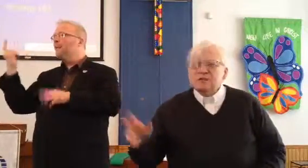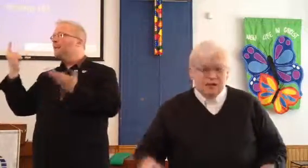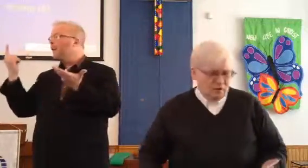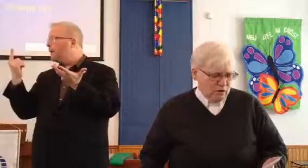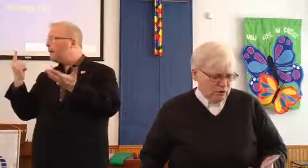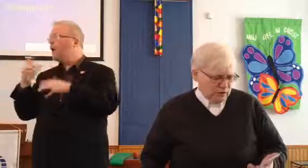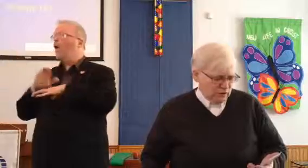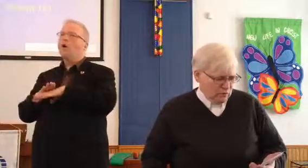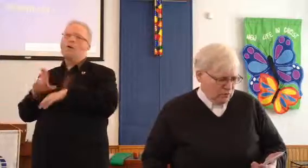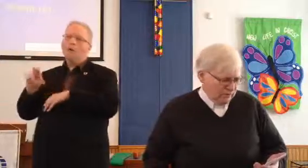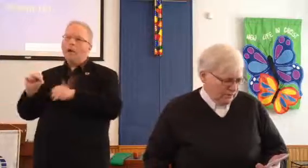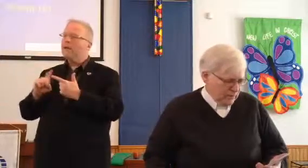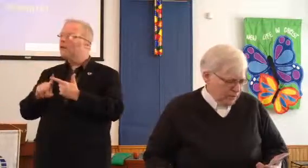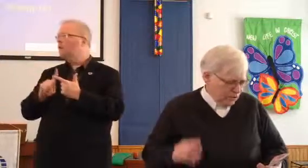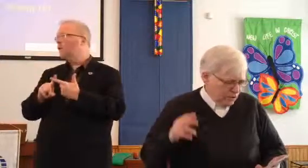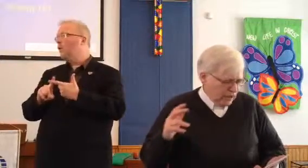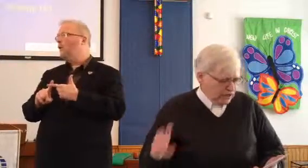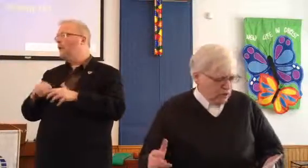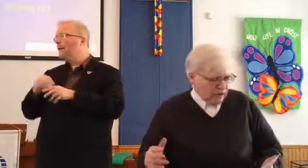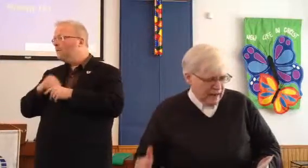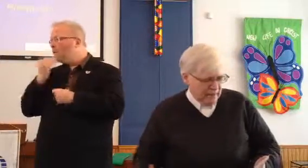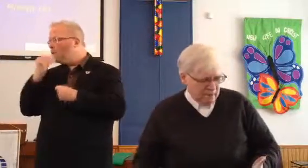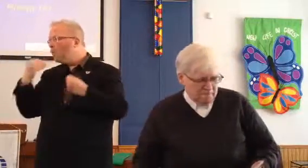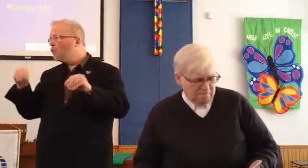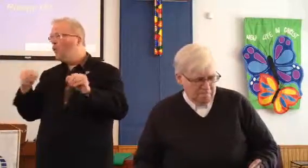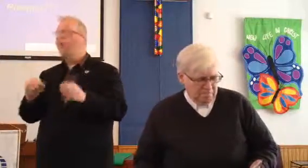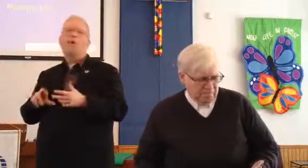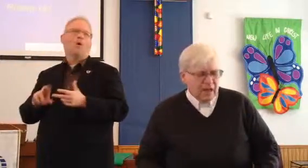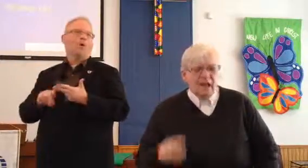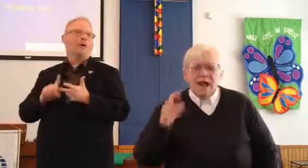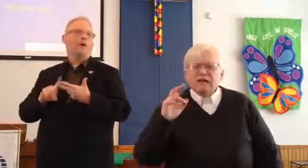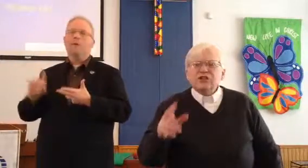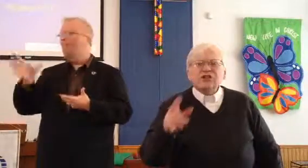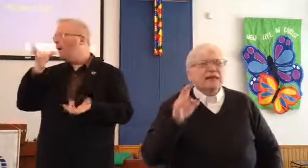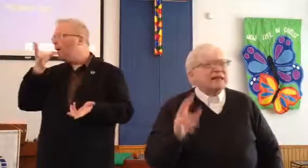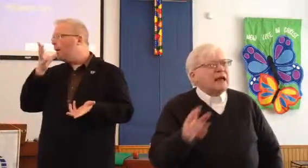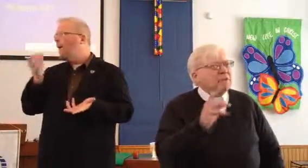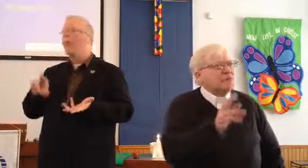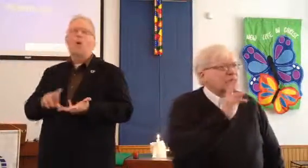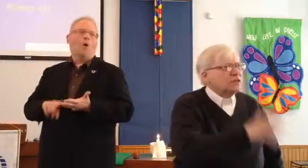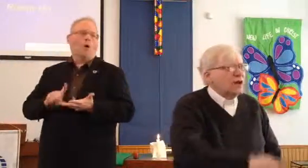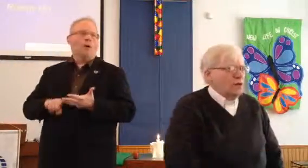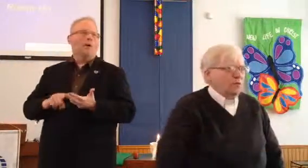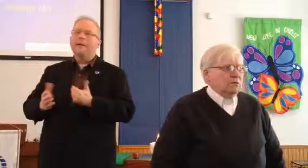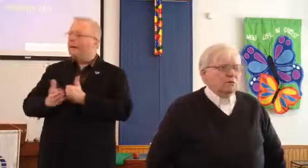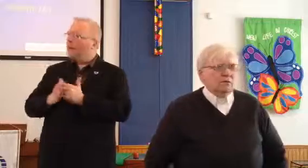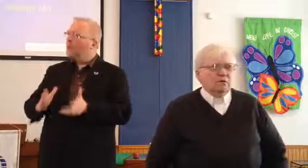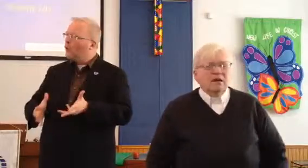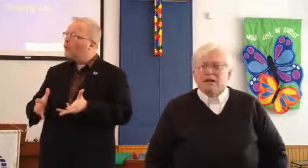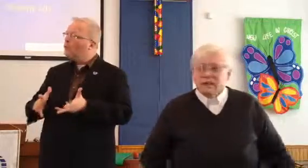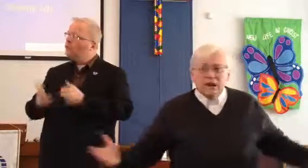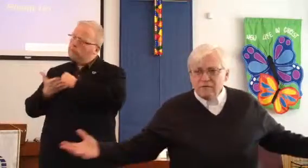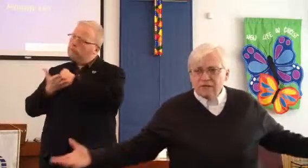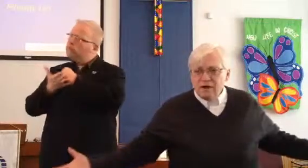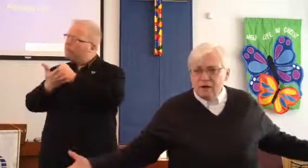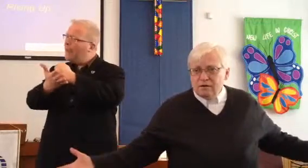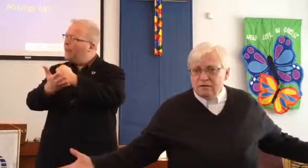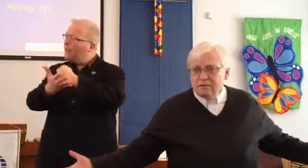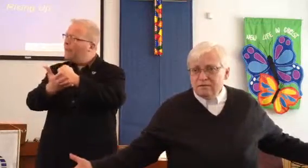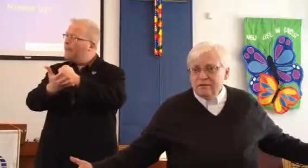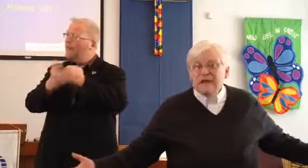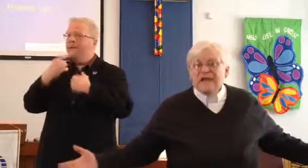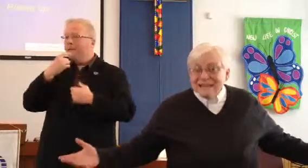or the person in the grocery store, or your next door neighbor. And just let that person know that love is